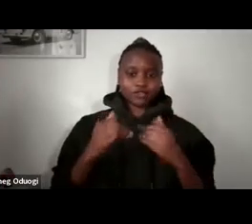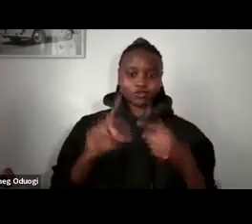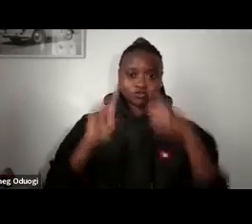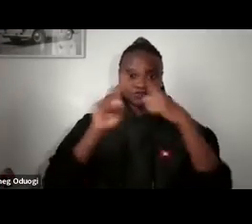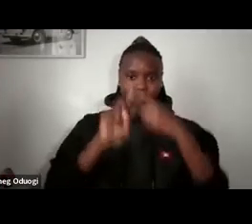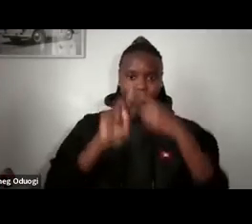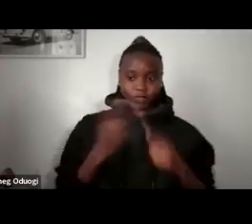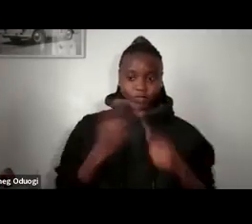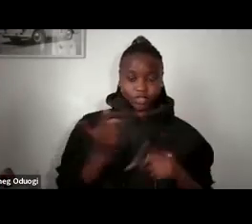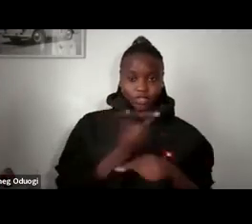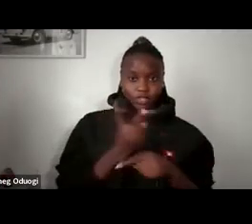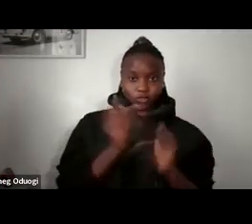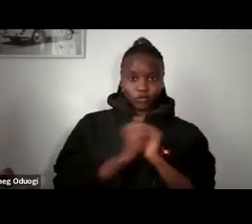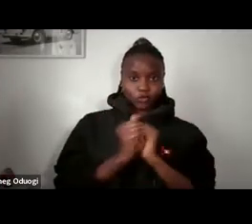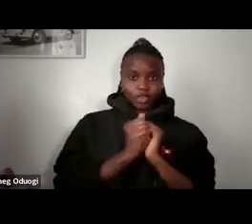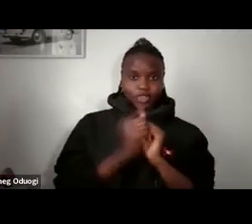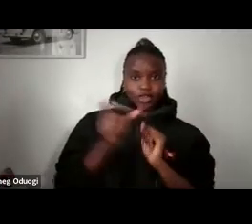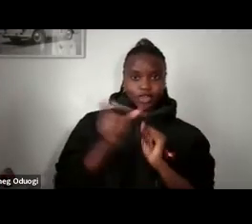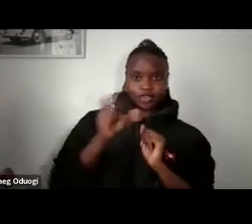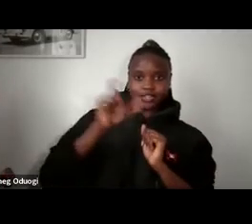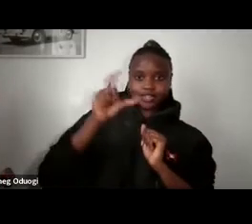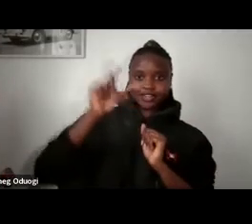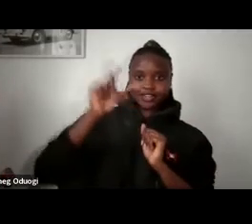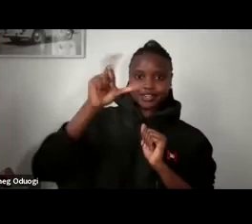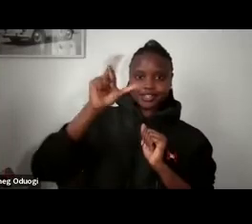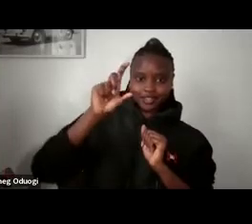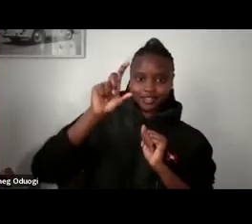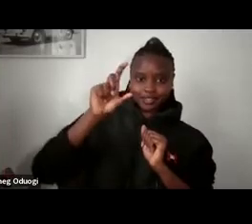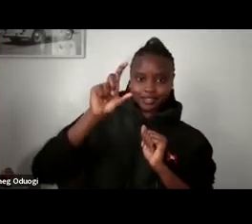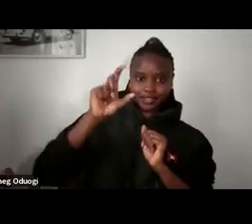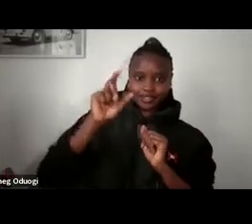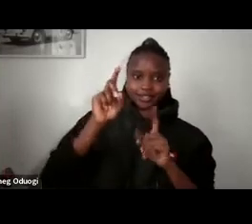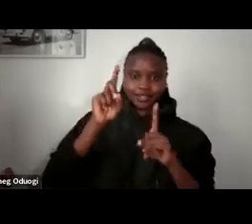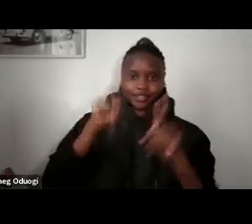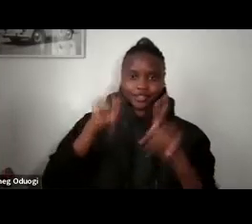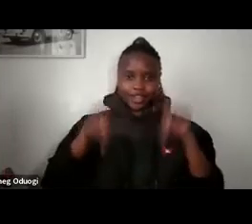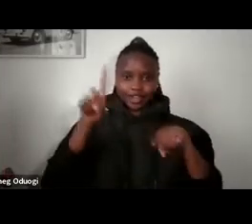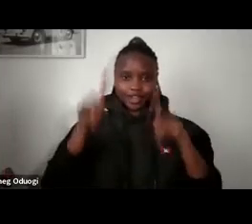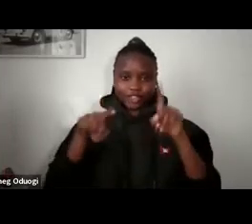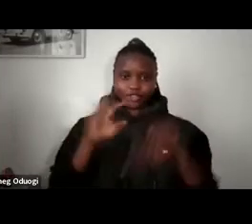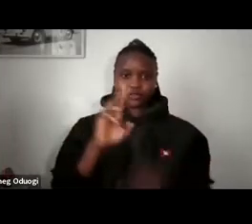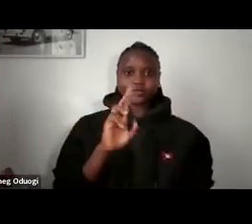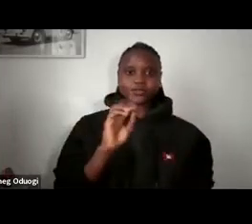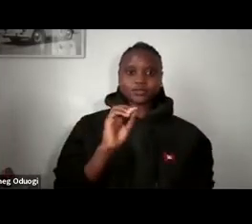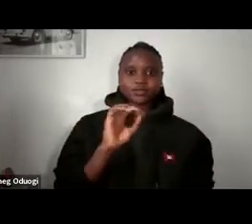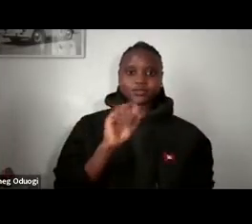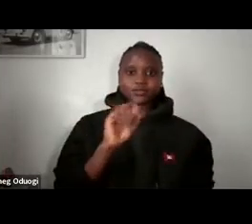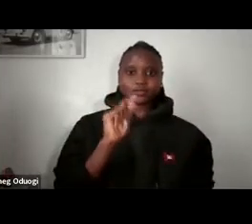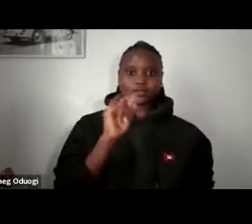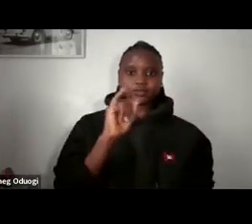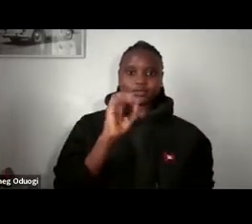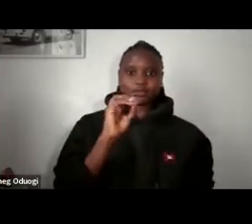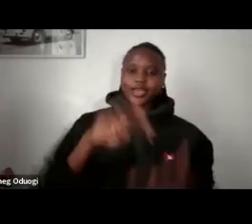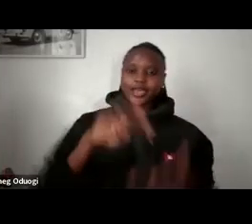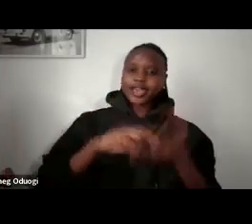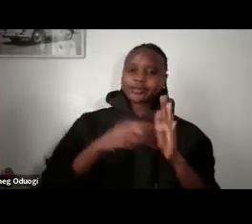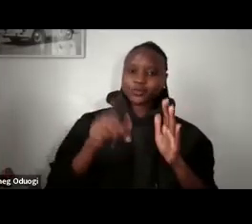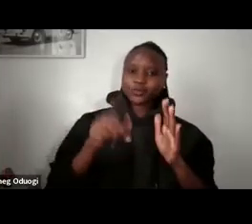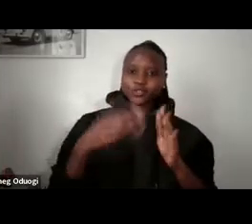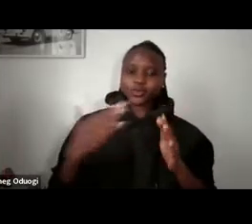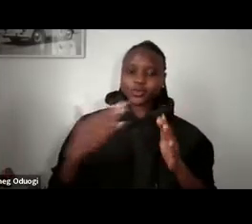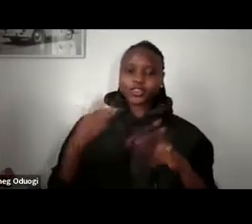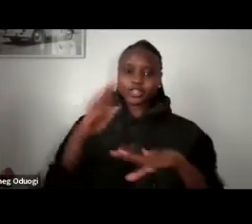of increasing and decreasing ratios, what I mean is when things are good, like the way they are good, then